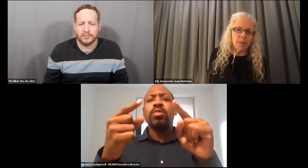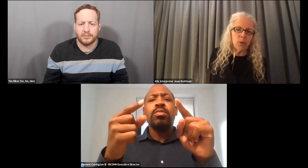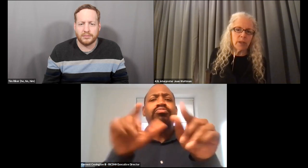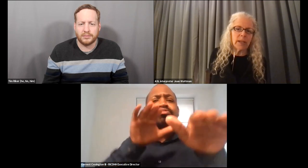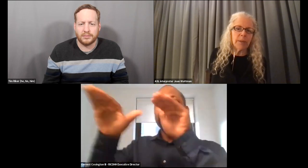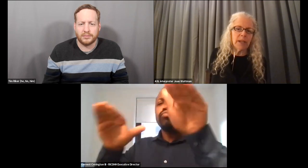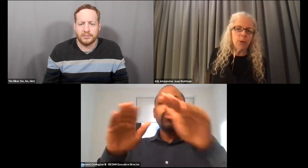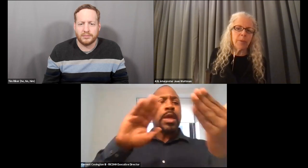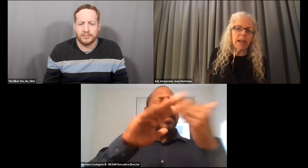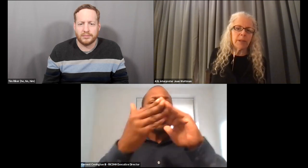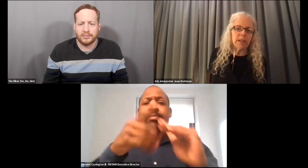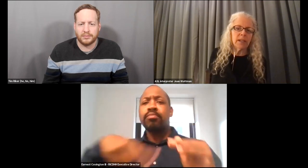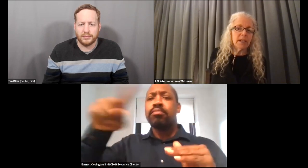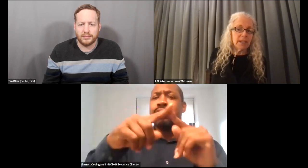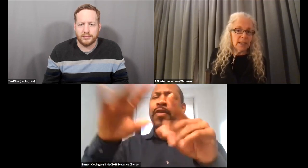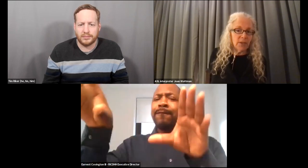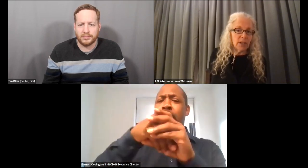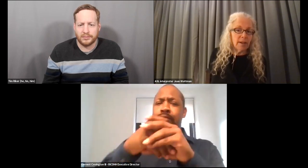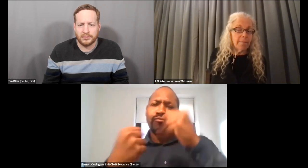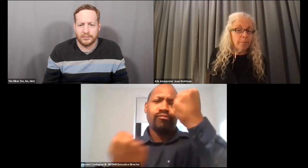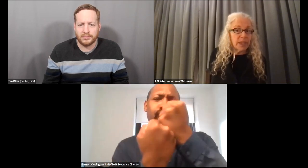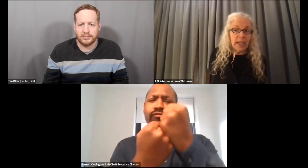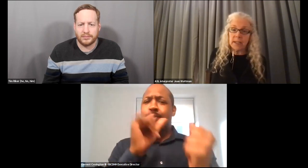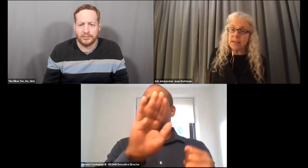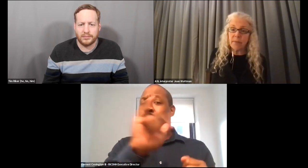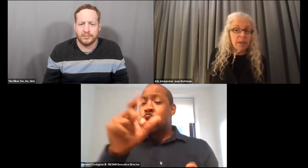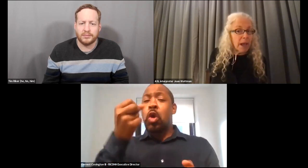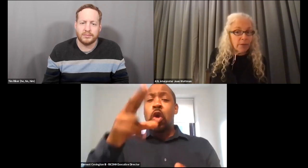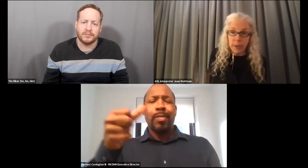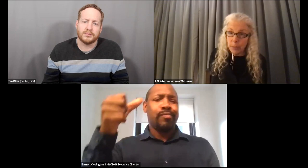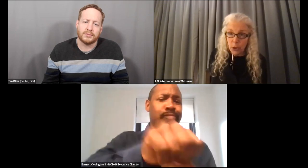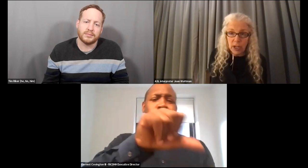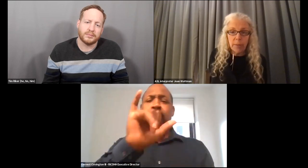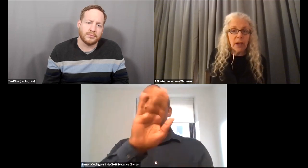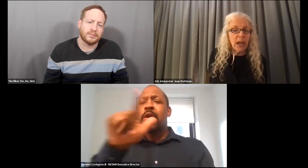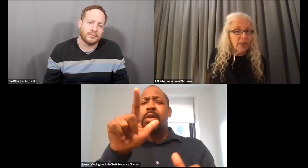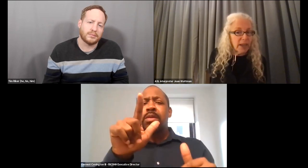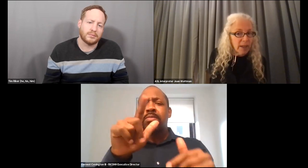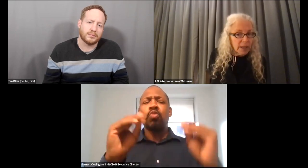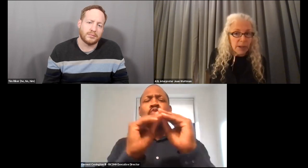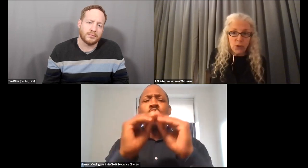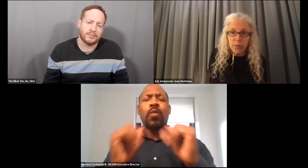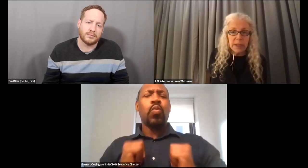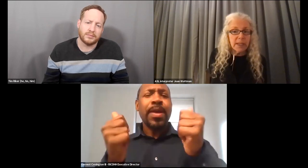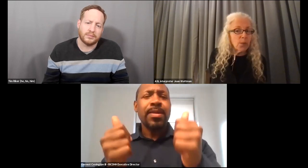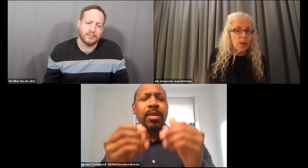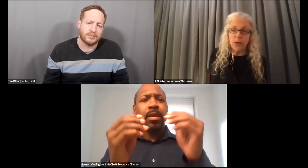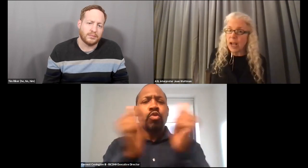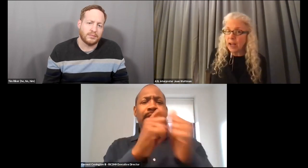more. The committee would be able to even get some feedback from the community about how they felt about certain bills and whether or not